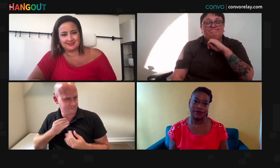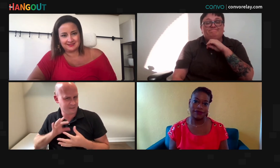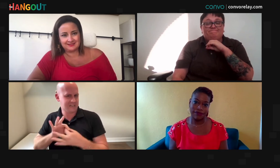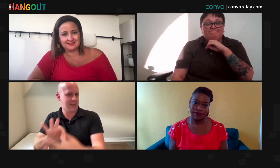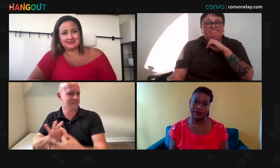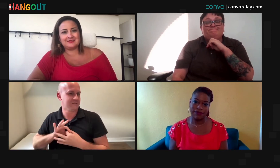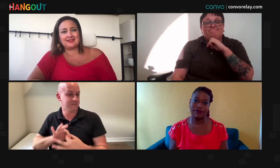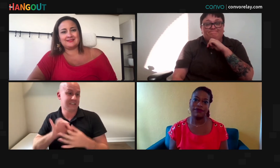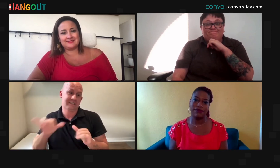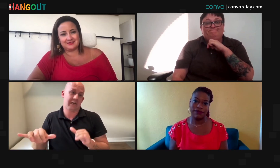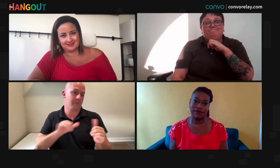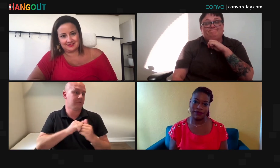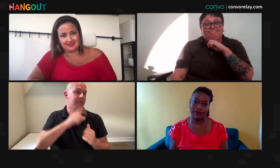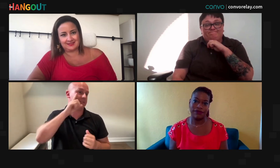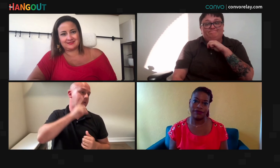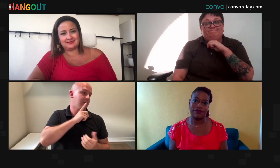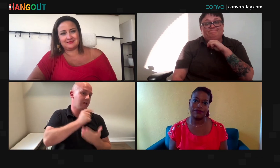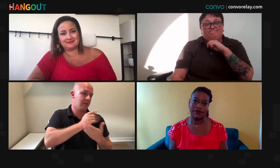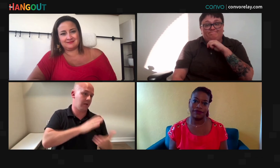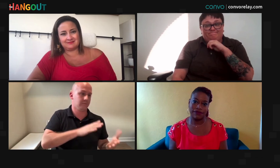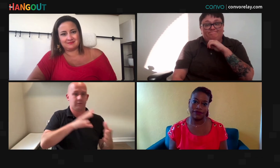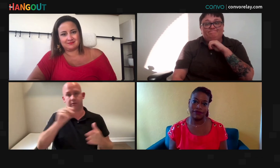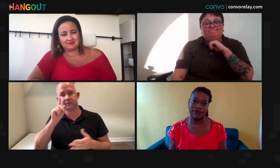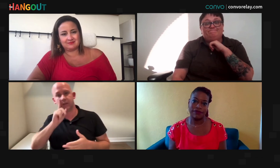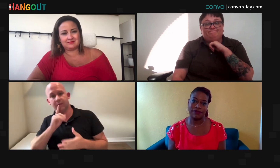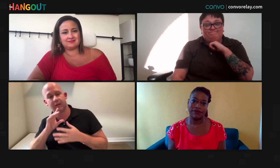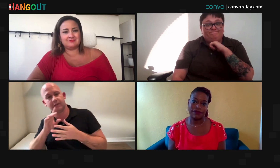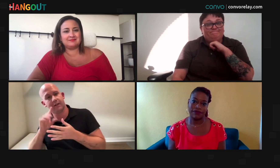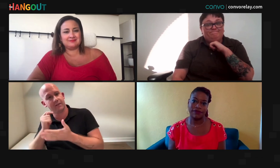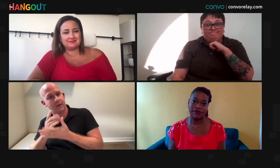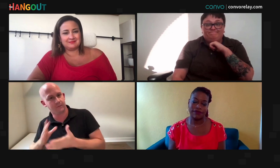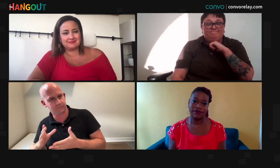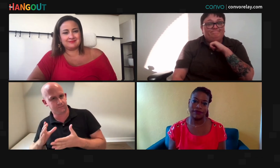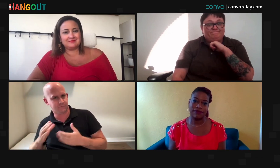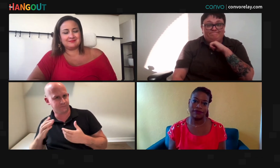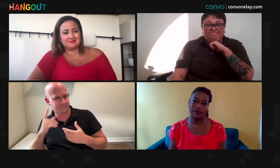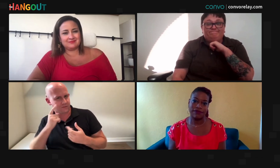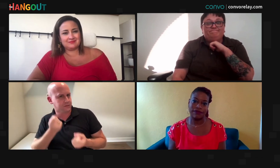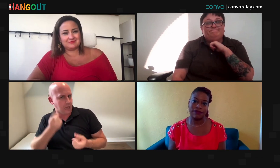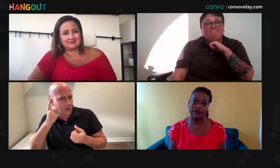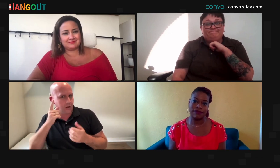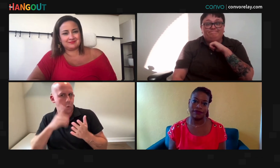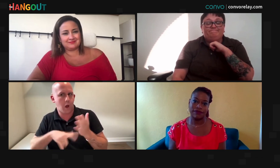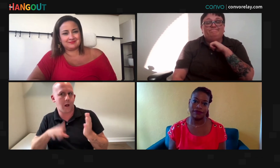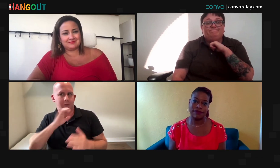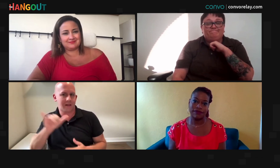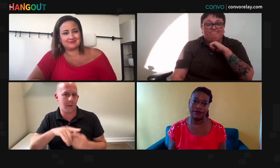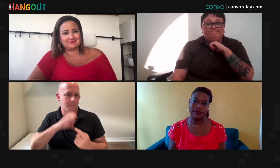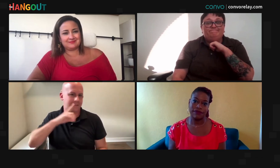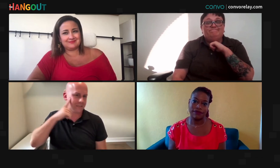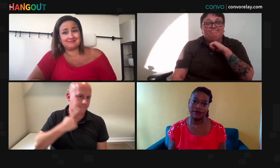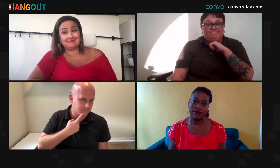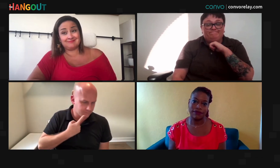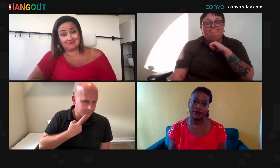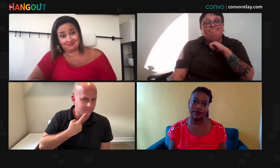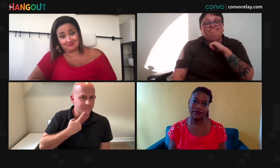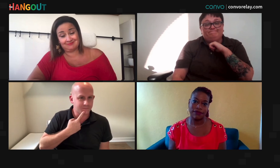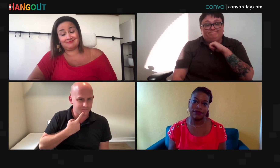experiences and their own connectivity with their therapist, just like deaf people with deaf therapists. That that